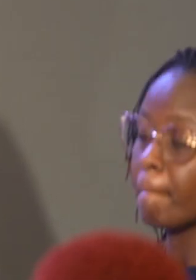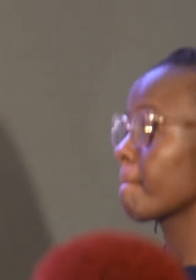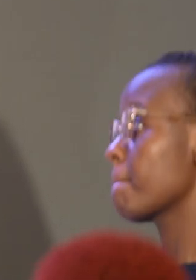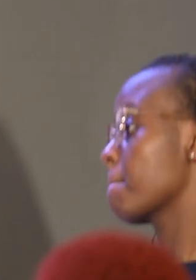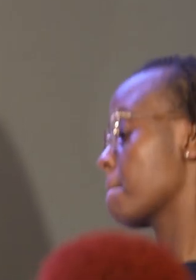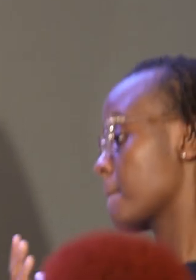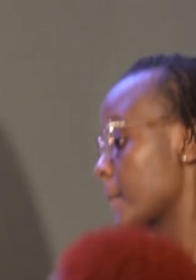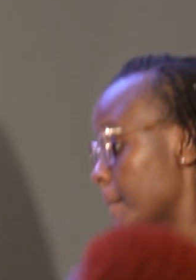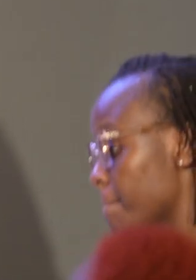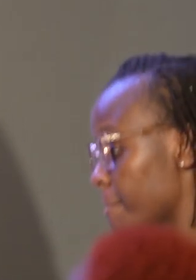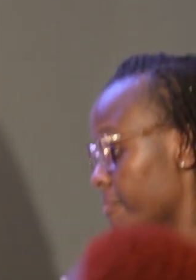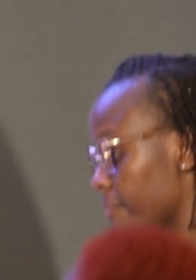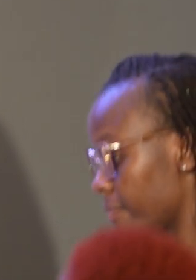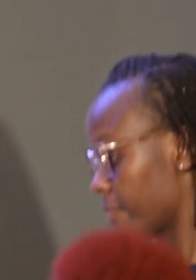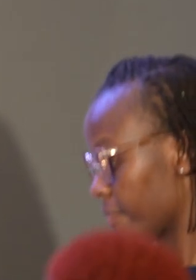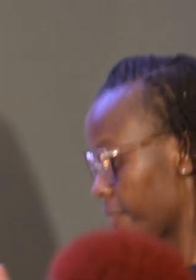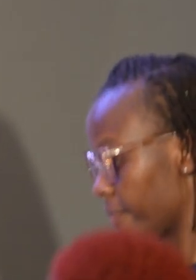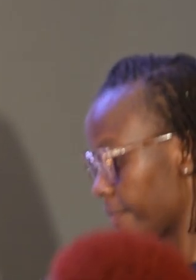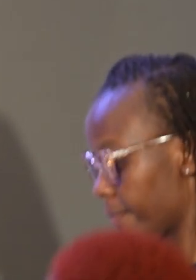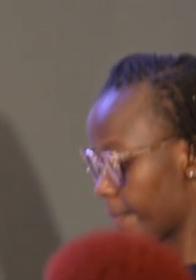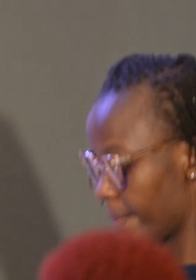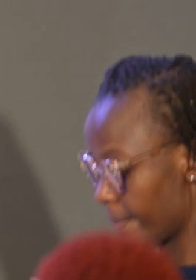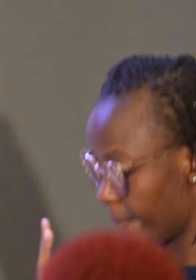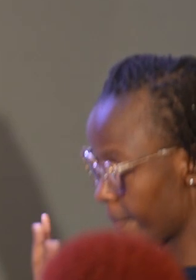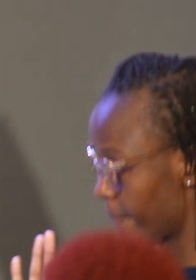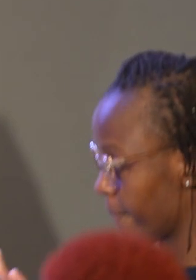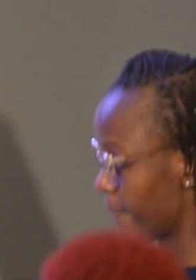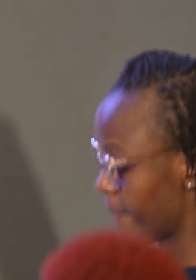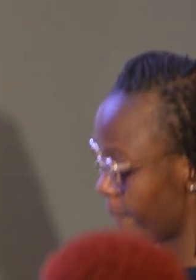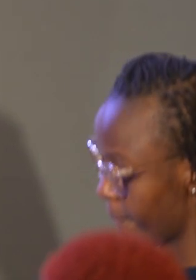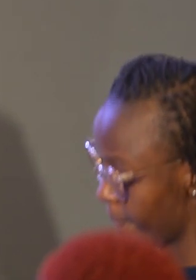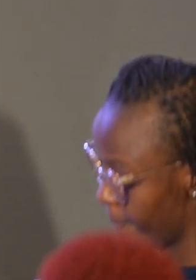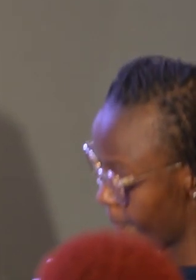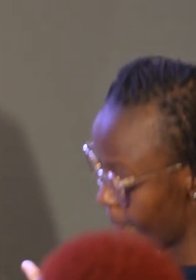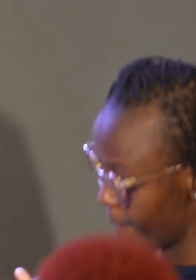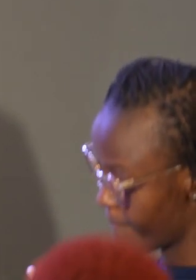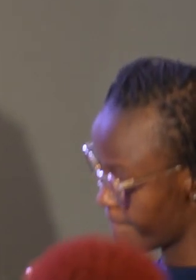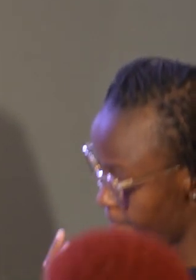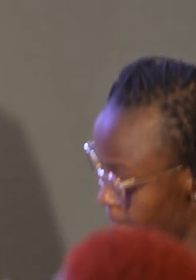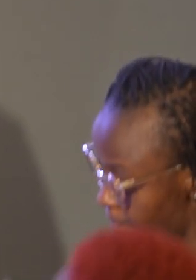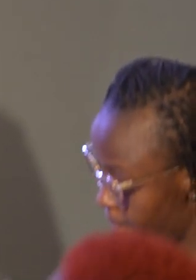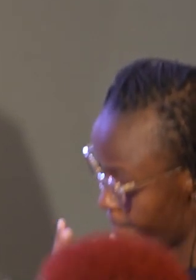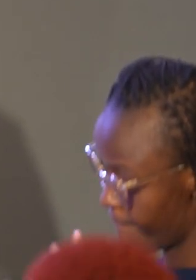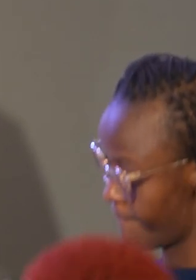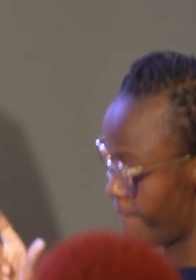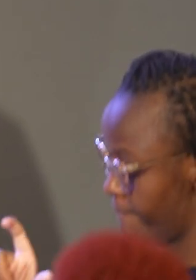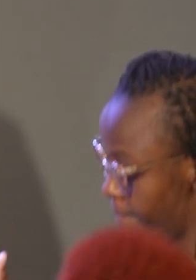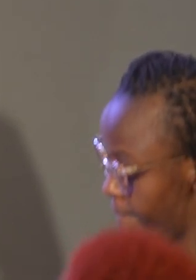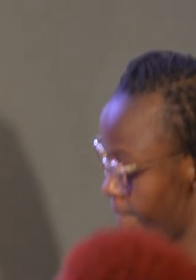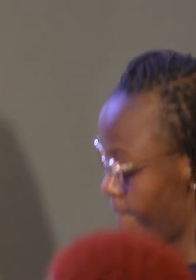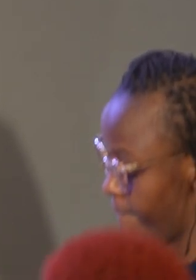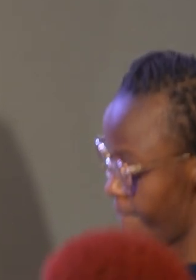the local standard that has been adapted, of course informed by the regional standard, has left out